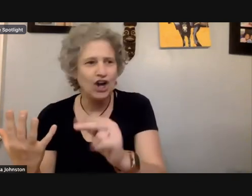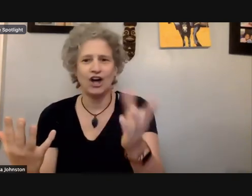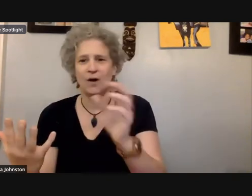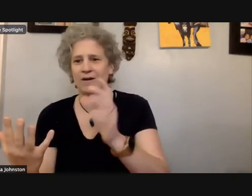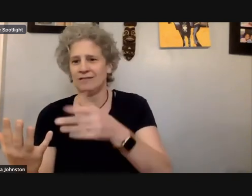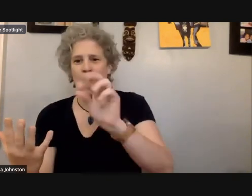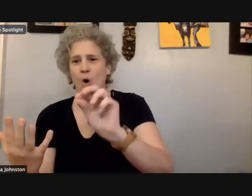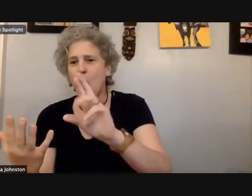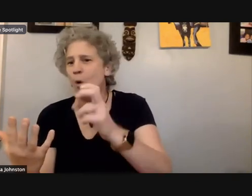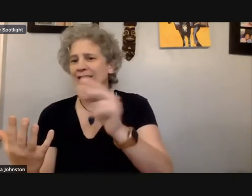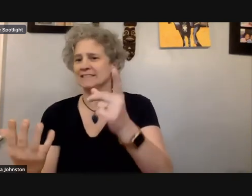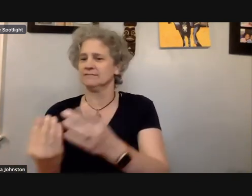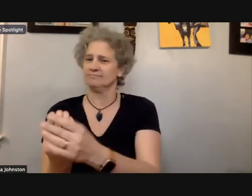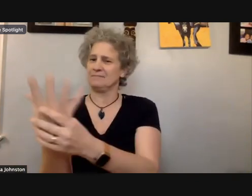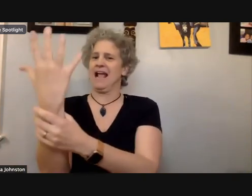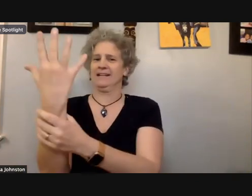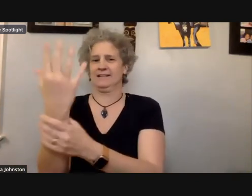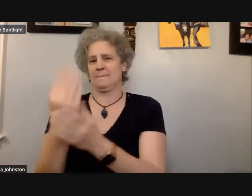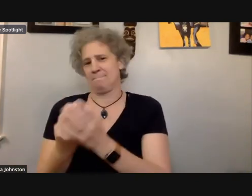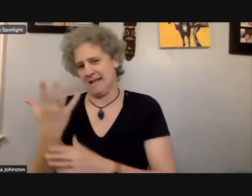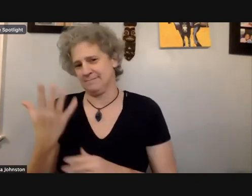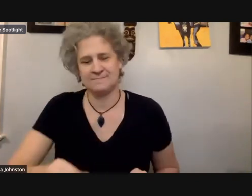it. So this is a plant,